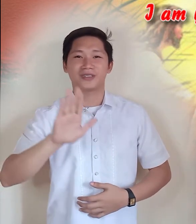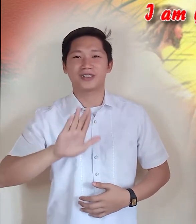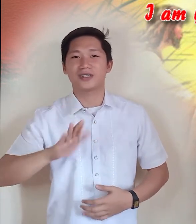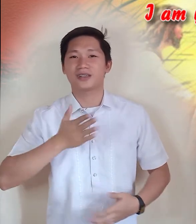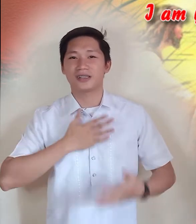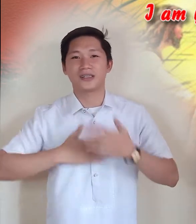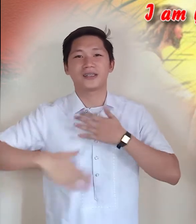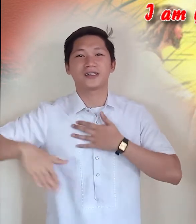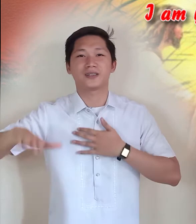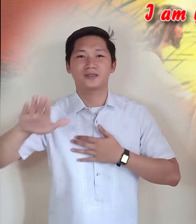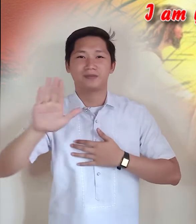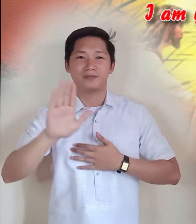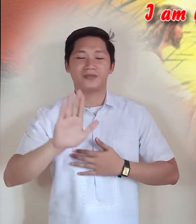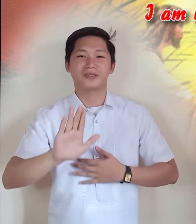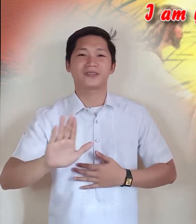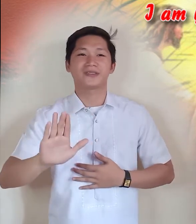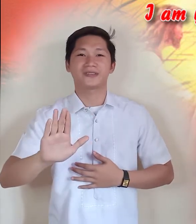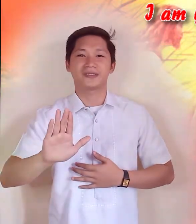yours, I am